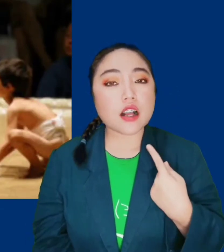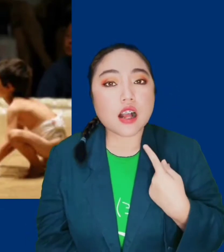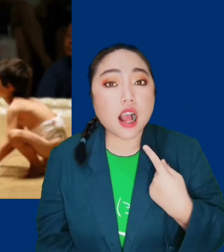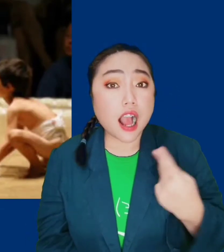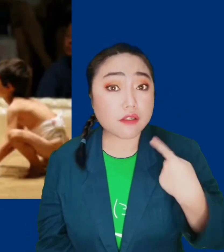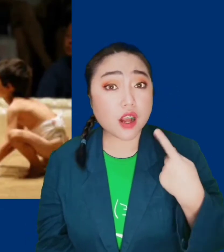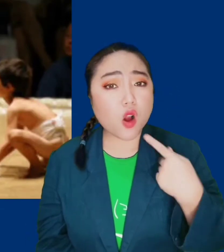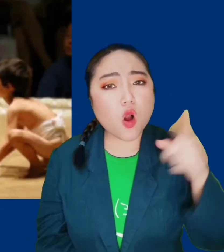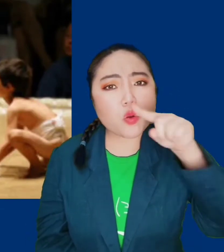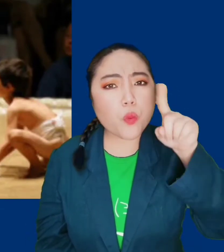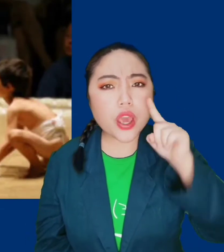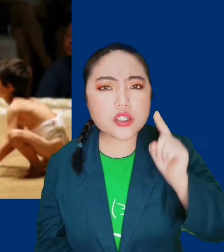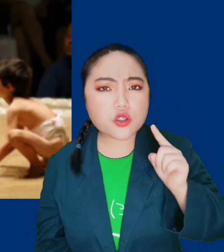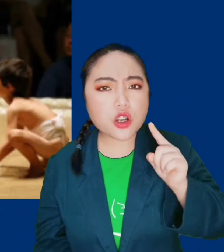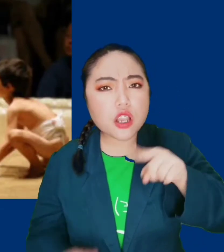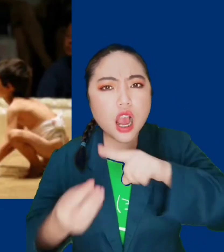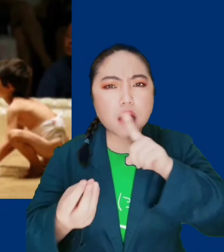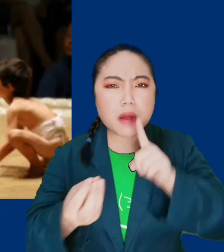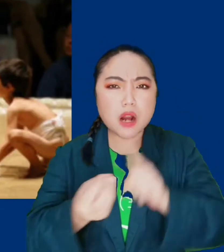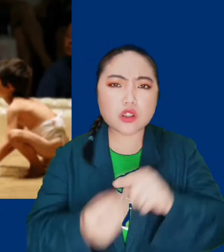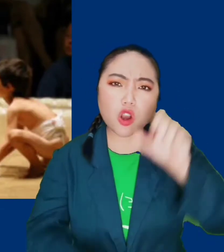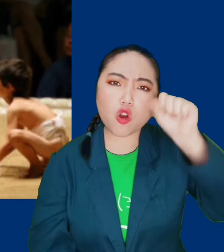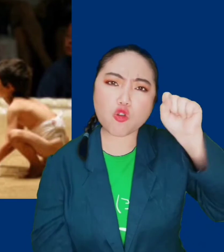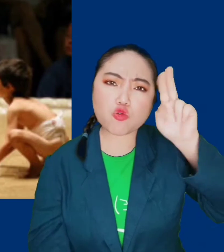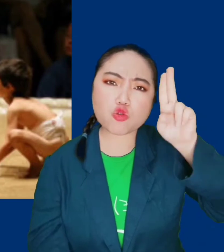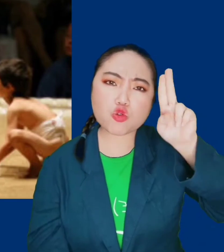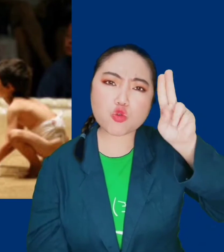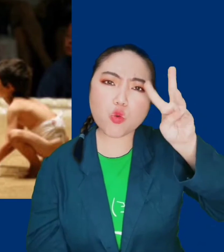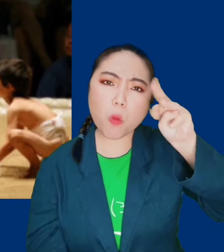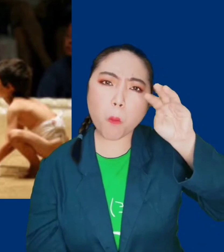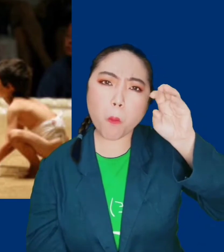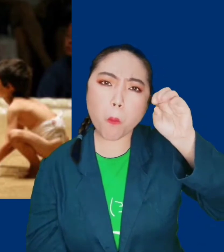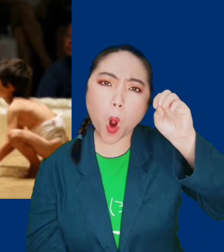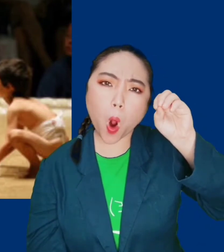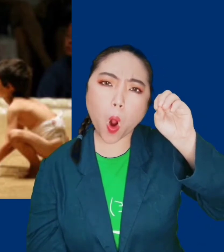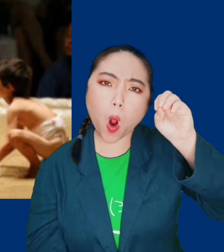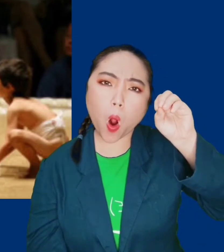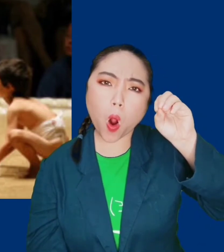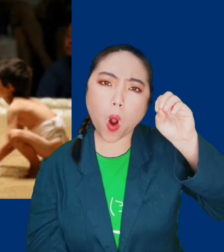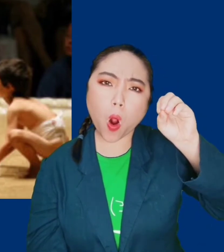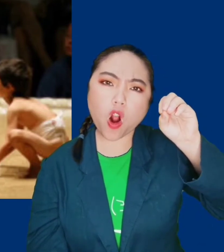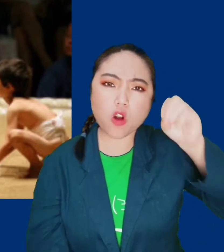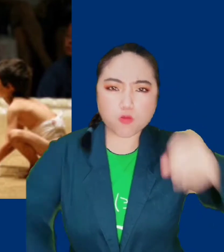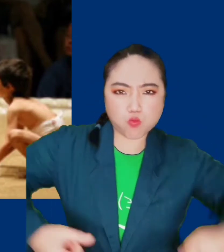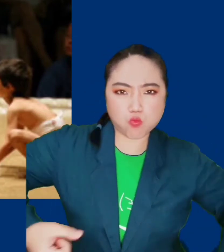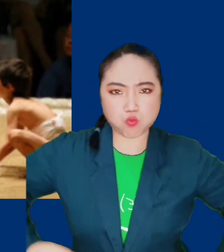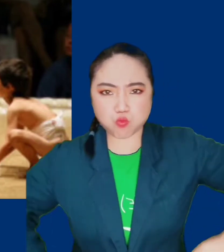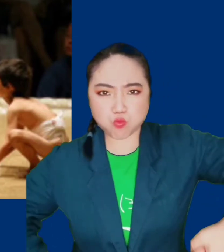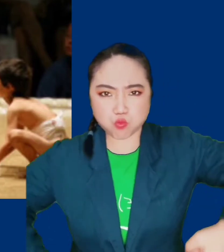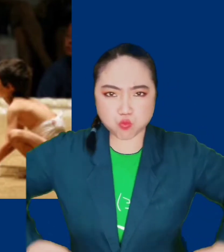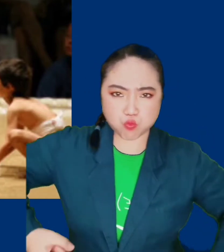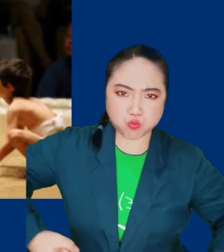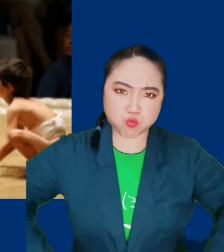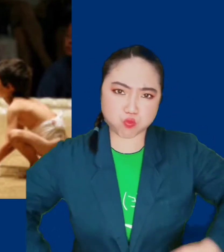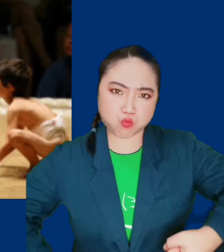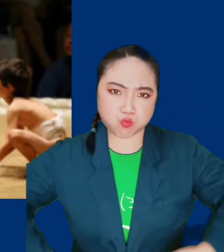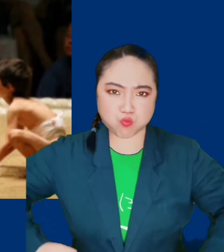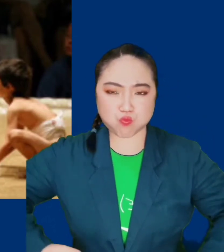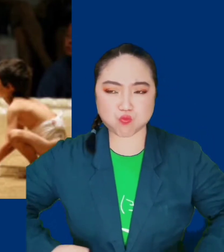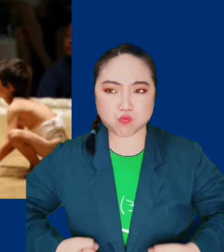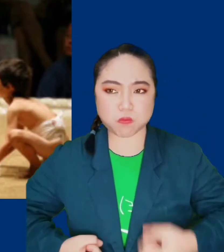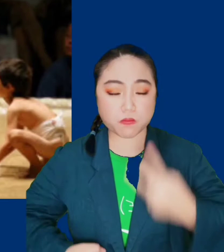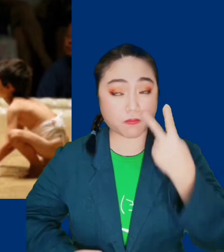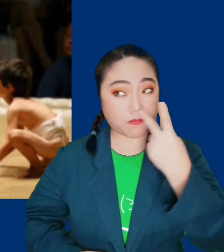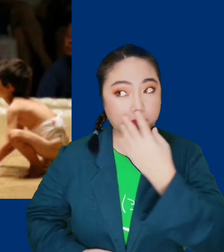Now, I have a question about a sumo. Do you know a sumo wrestler? That